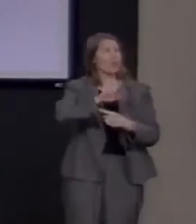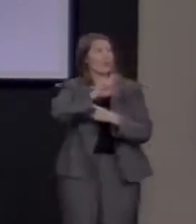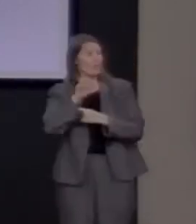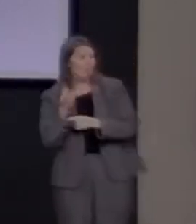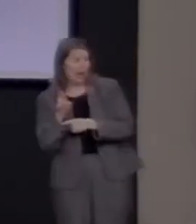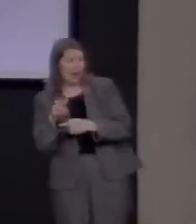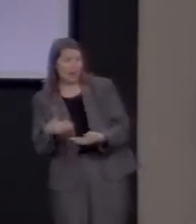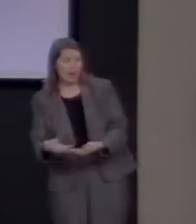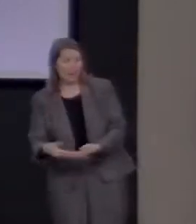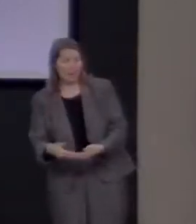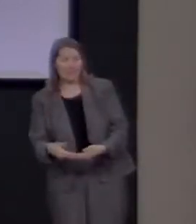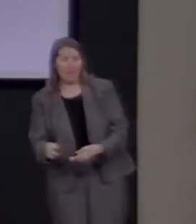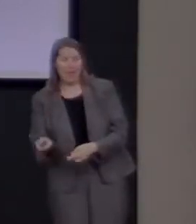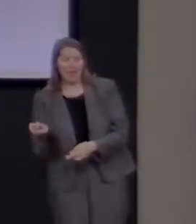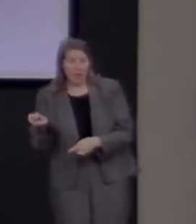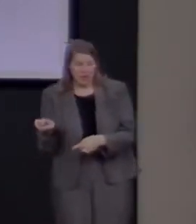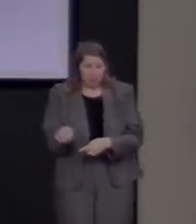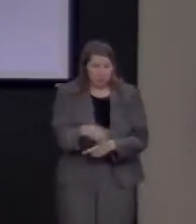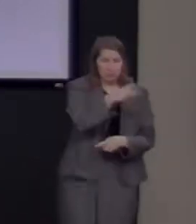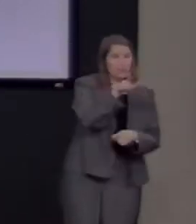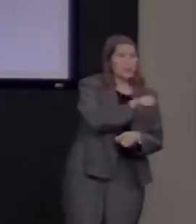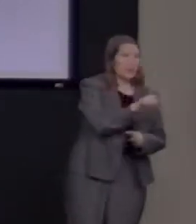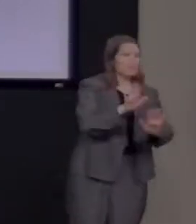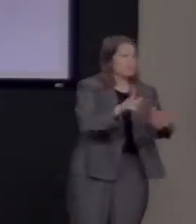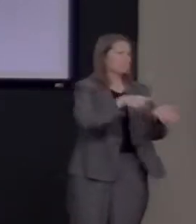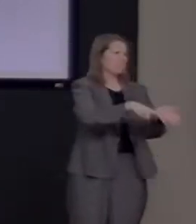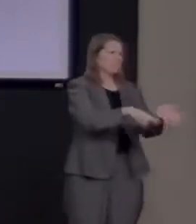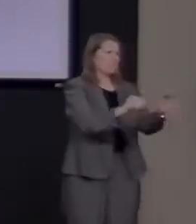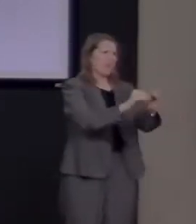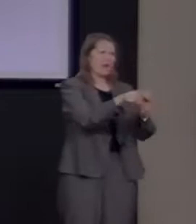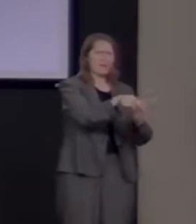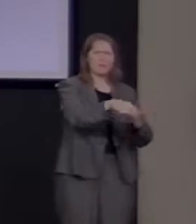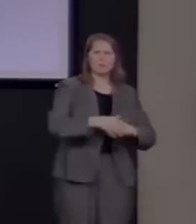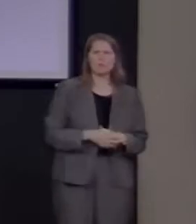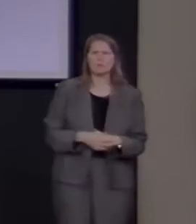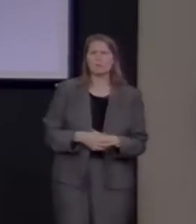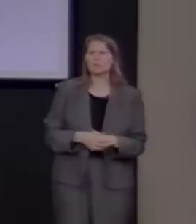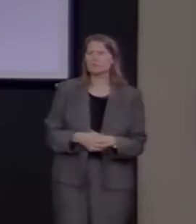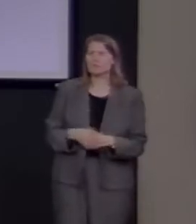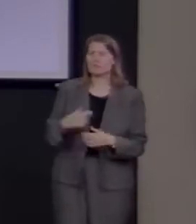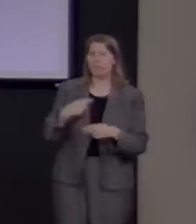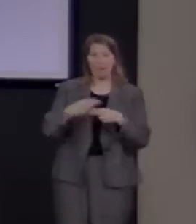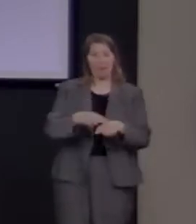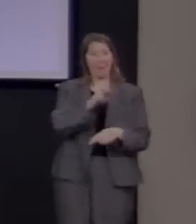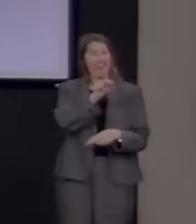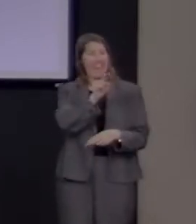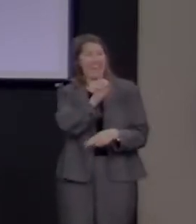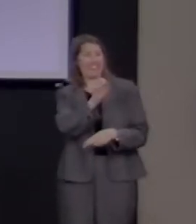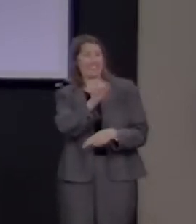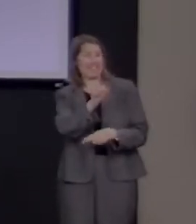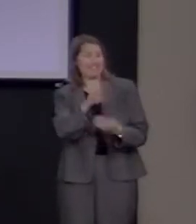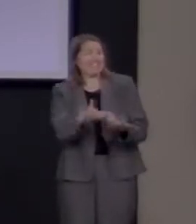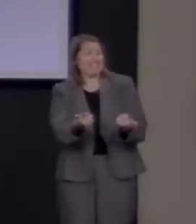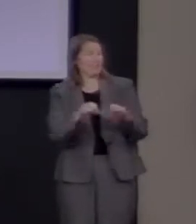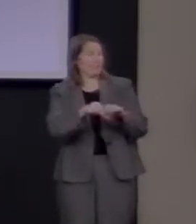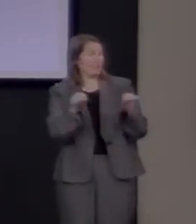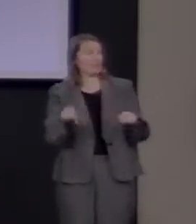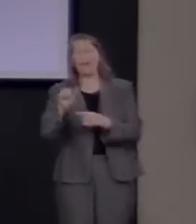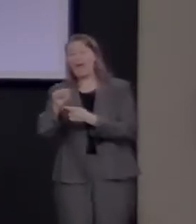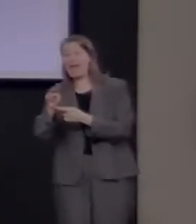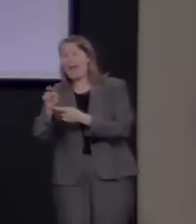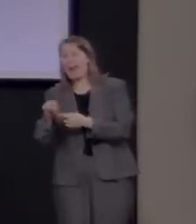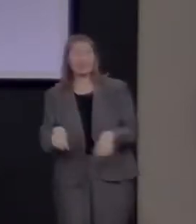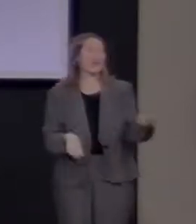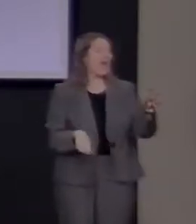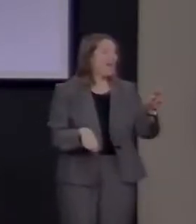to be investigated. The construction, I would hypothesize, of a symbol-specific system, an NSS, if you like, a